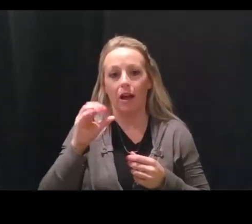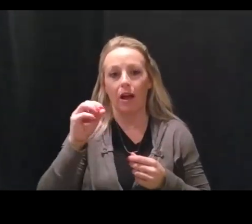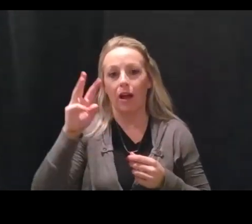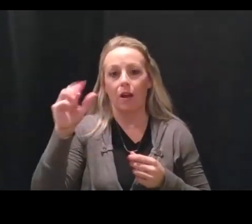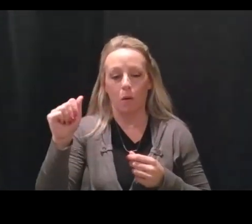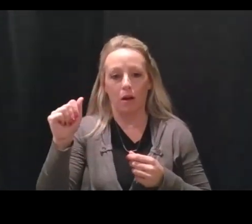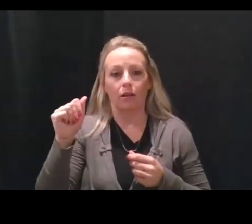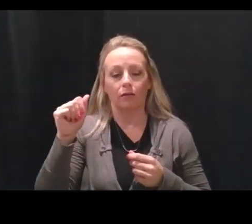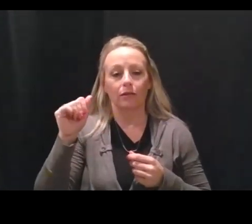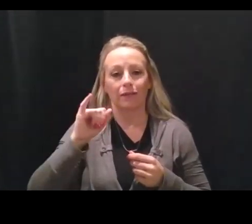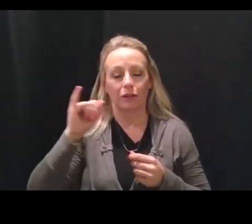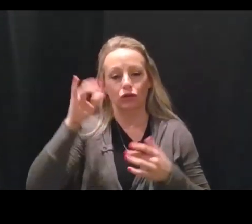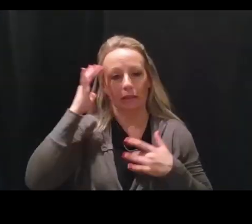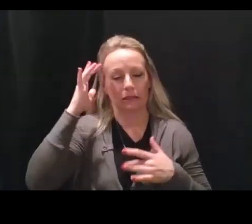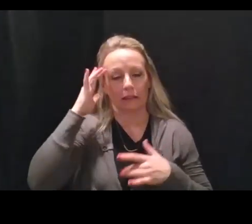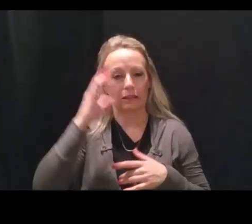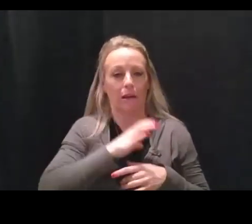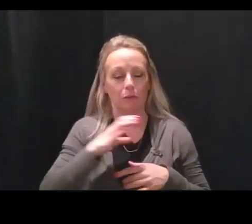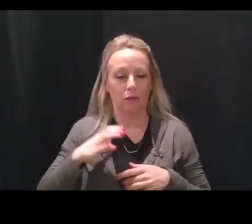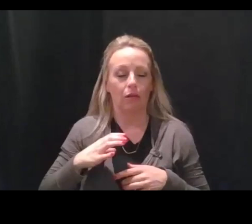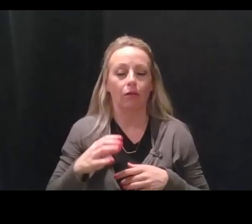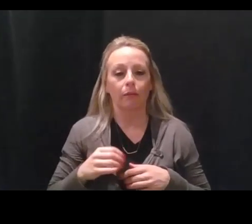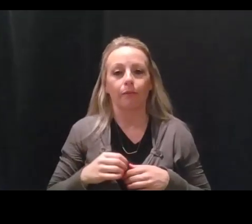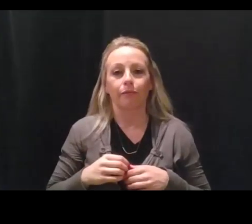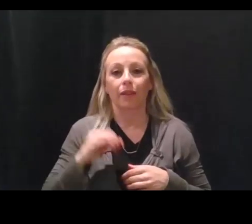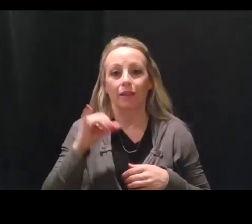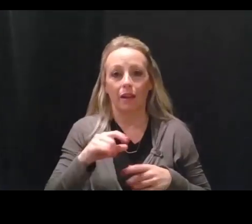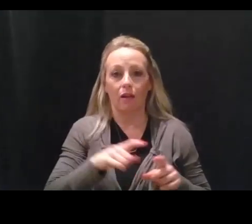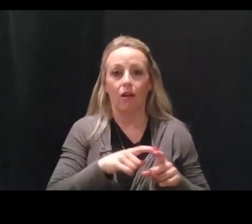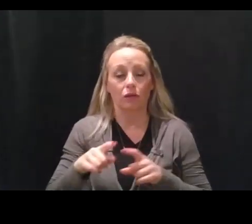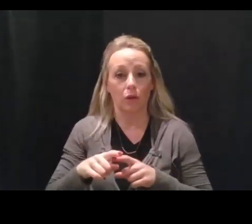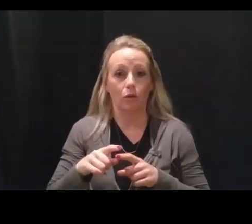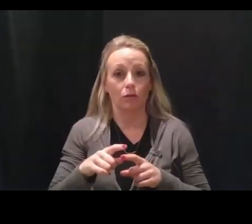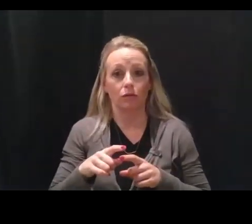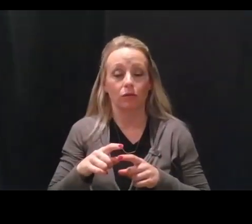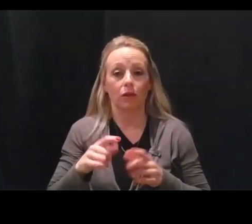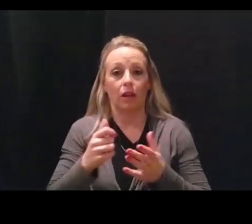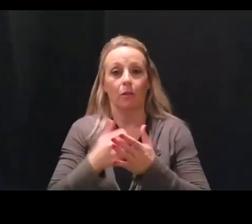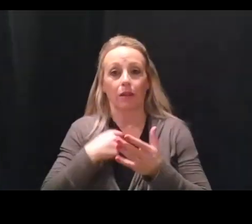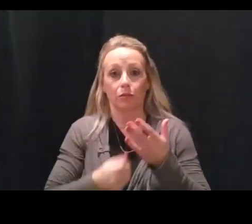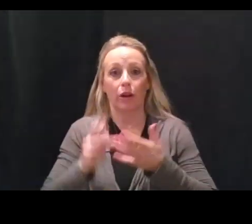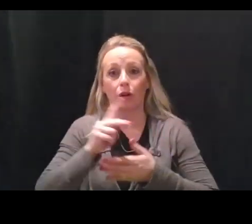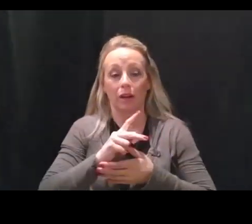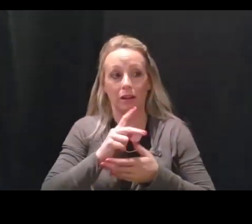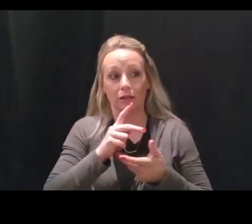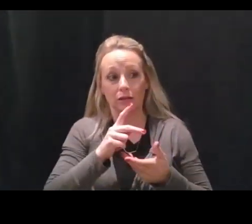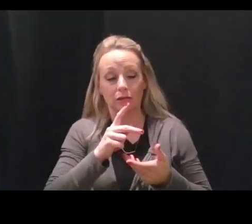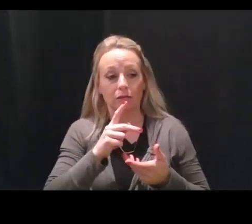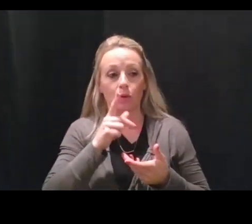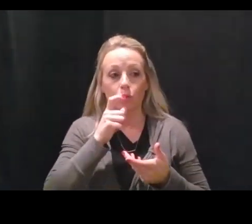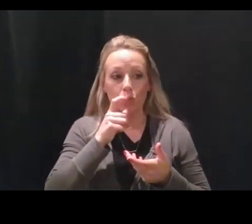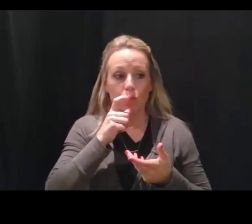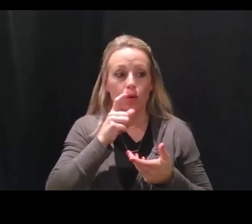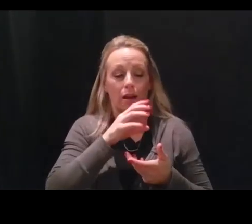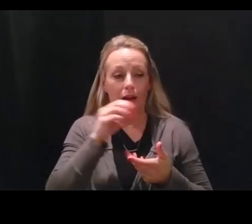Council. That direction also includes prioritizing those healthcare providers according to their risk of exposure